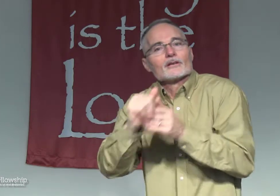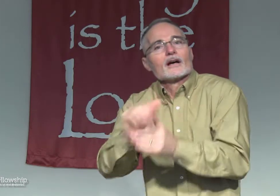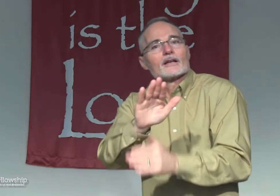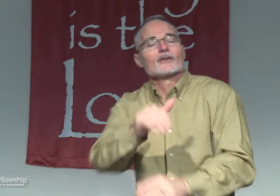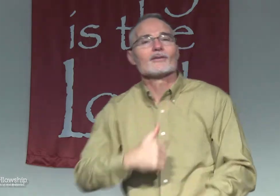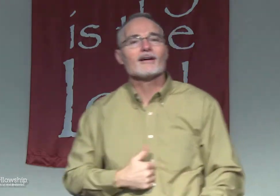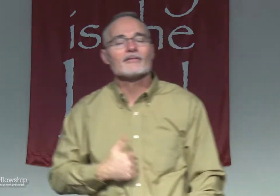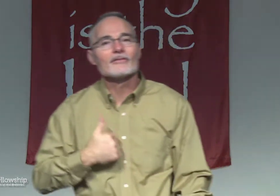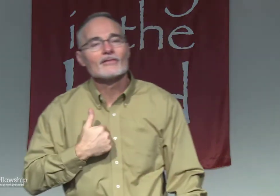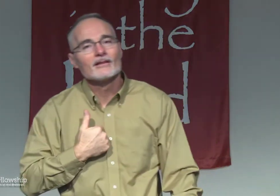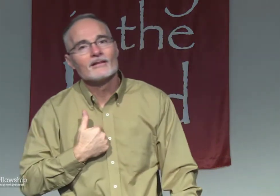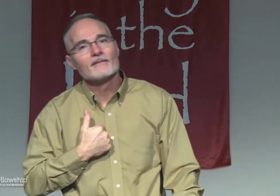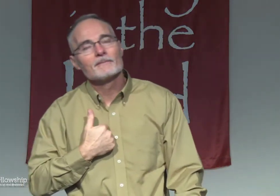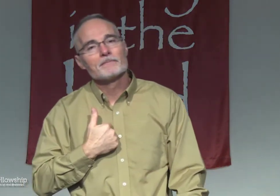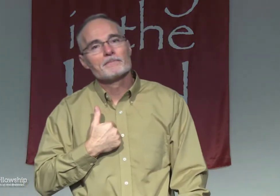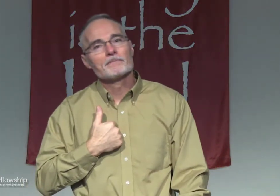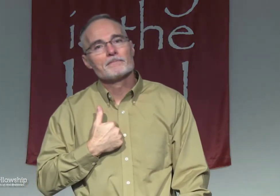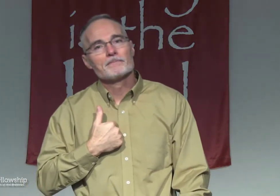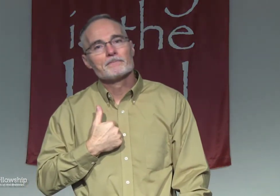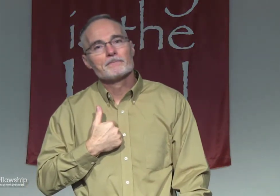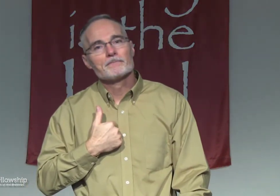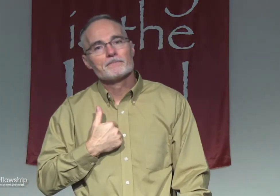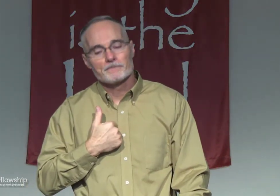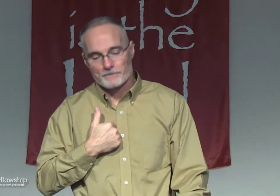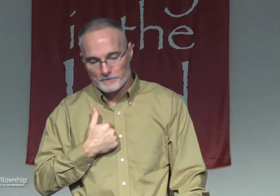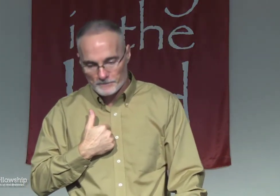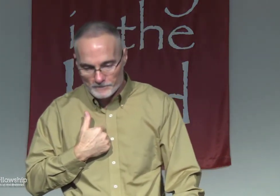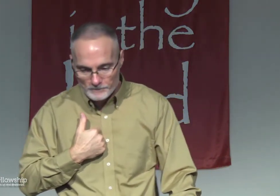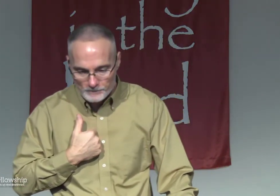pursuing truth. That is evidence of the Spirit guiding your life.